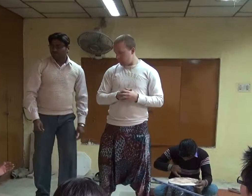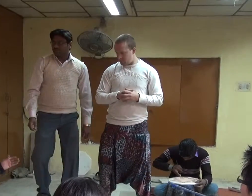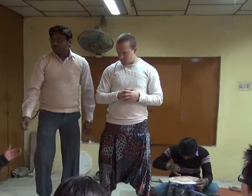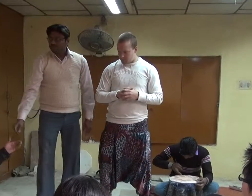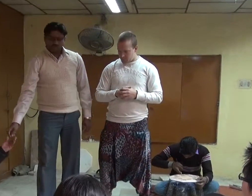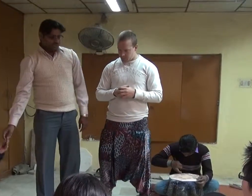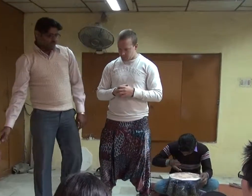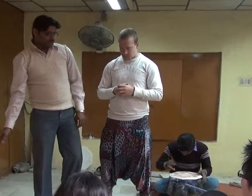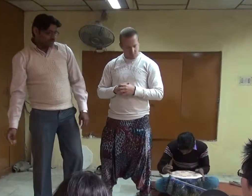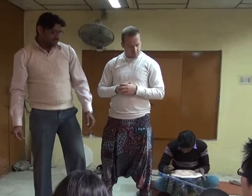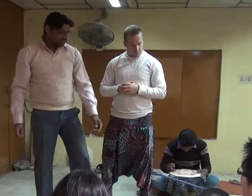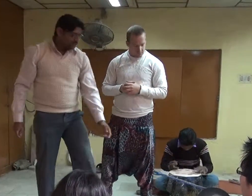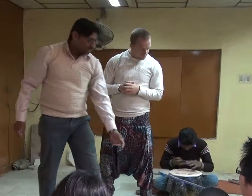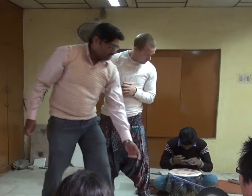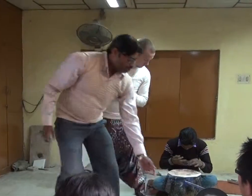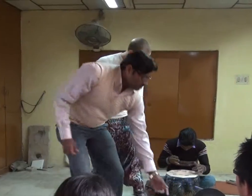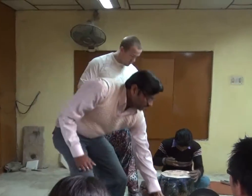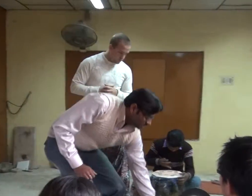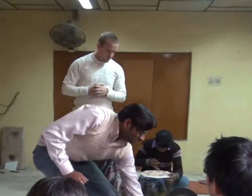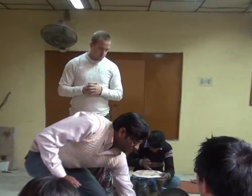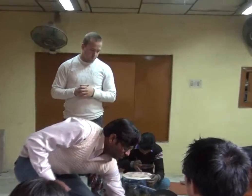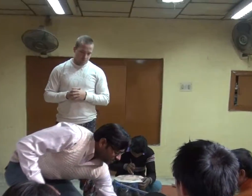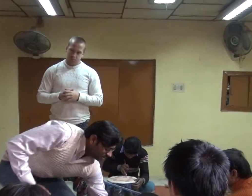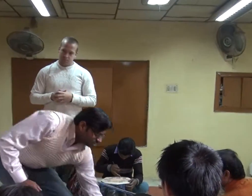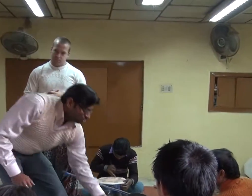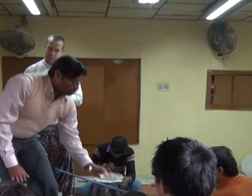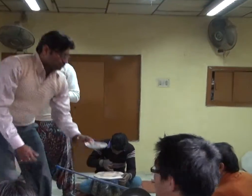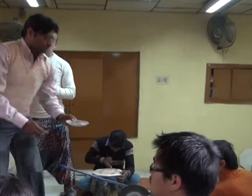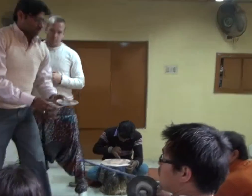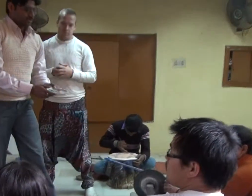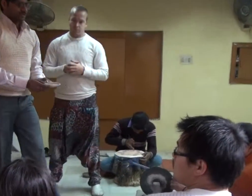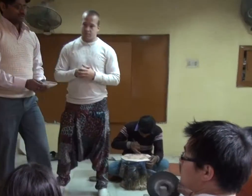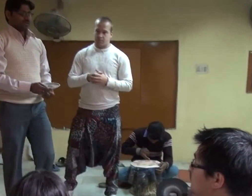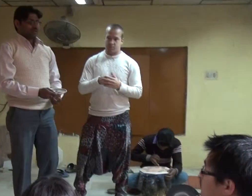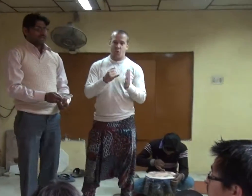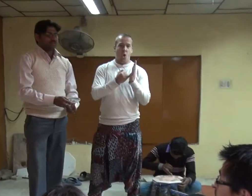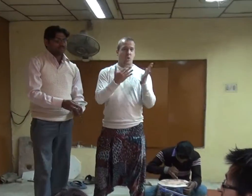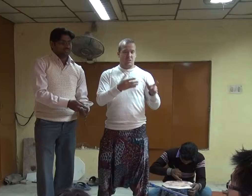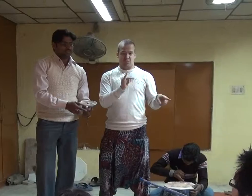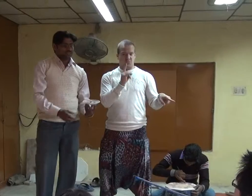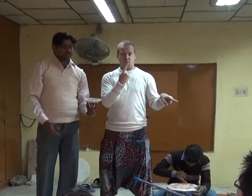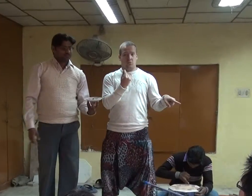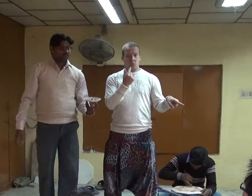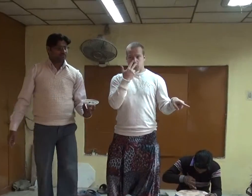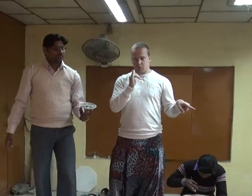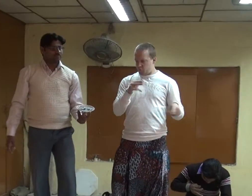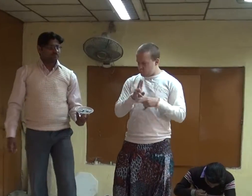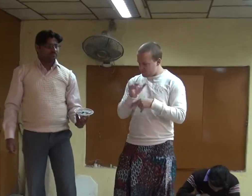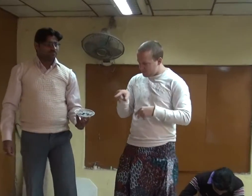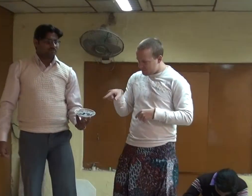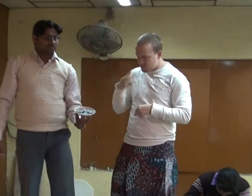But my first artist, what he does, he is using the semi-precious stone, like this.